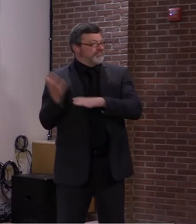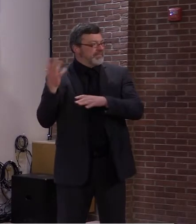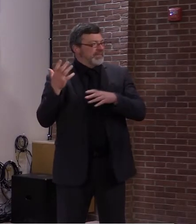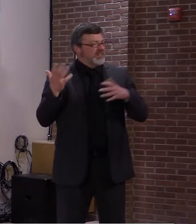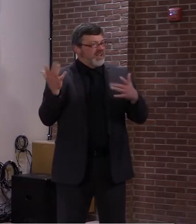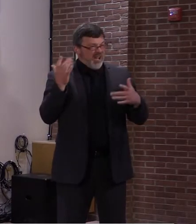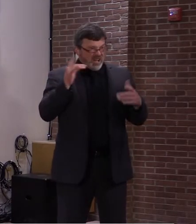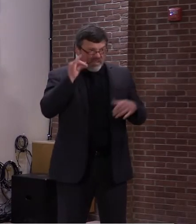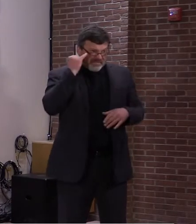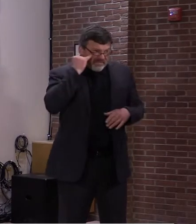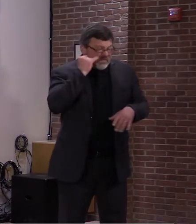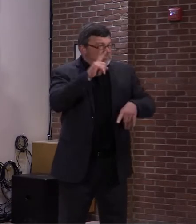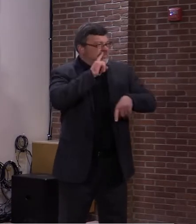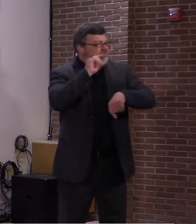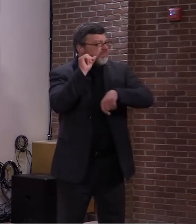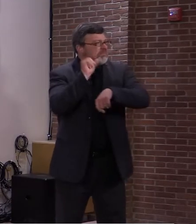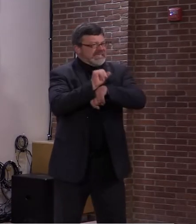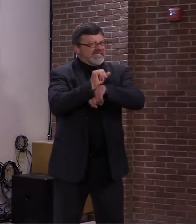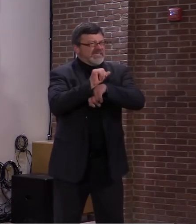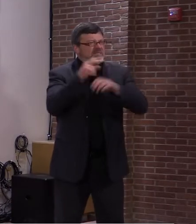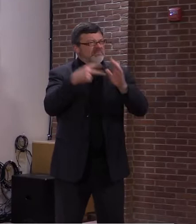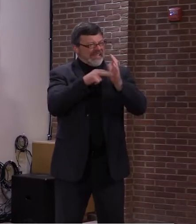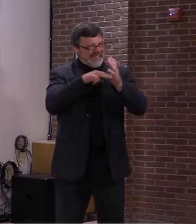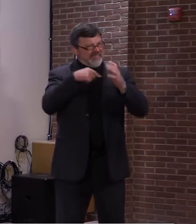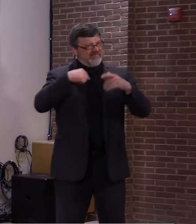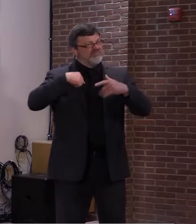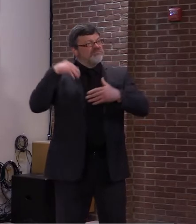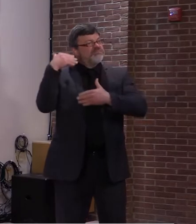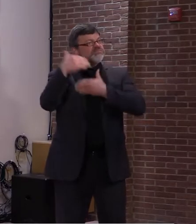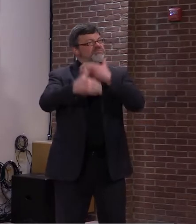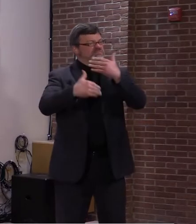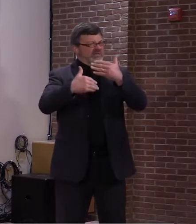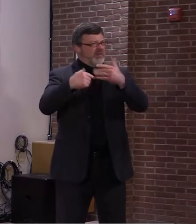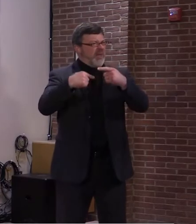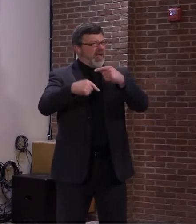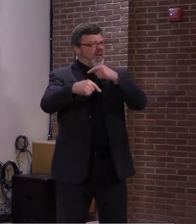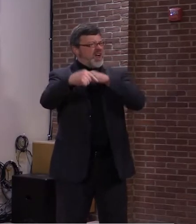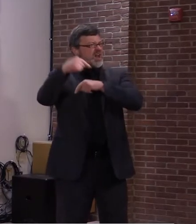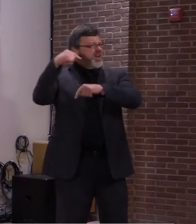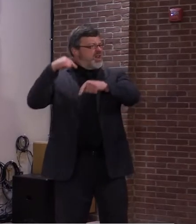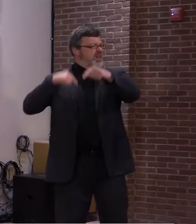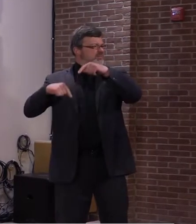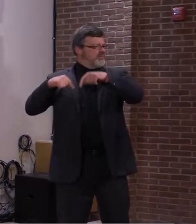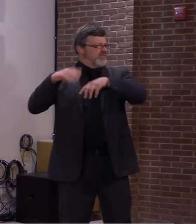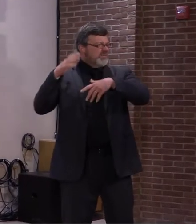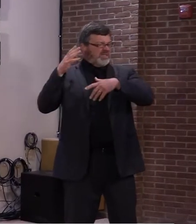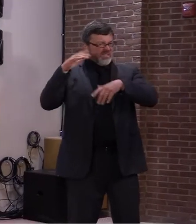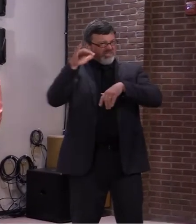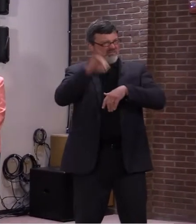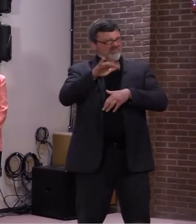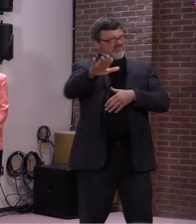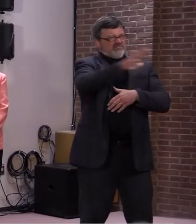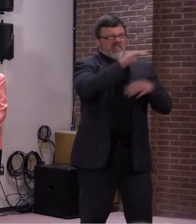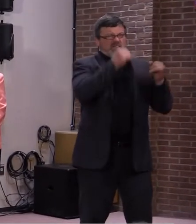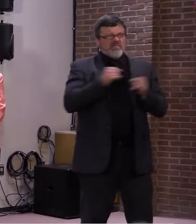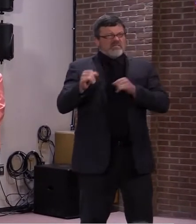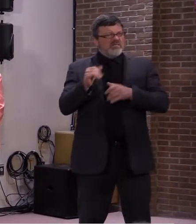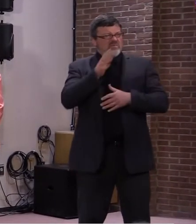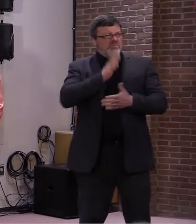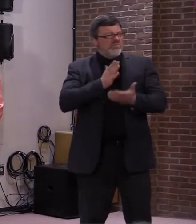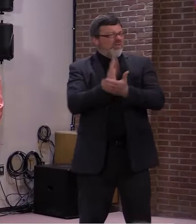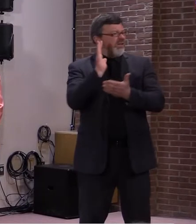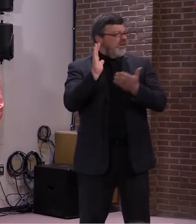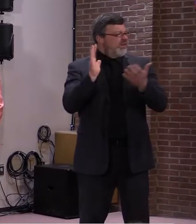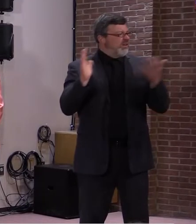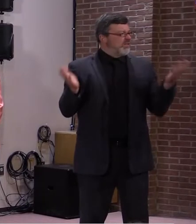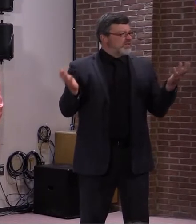step backwards and damage civil rights. But as I said in my statement this morning, Vermont has prepared for this